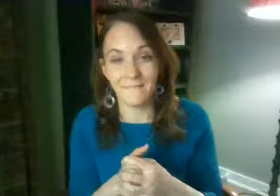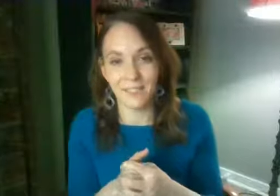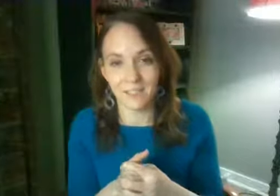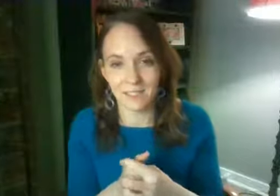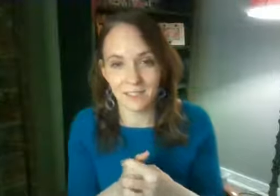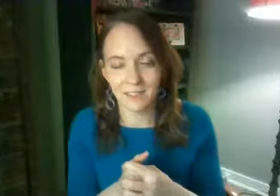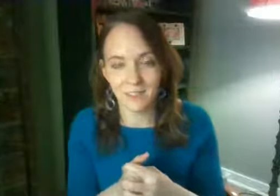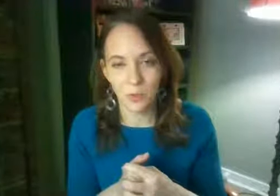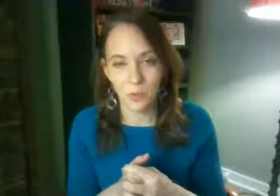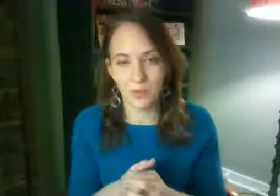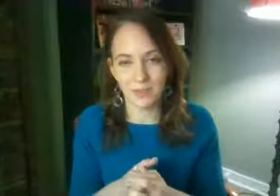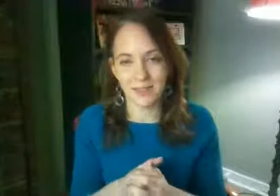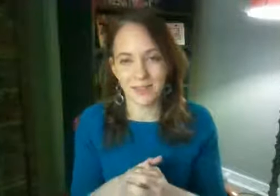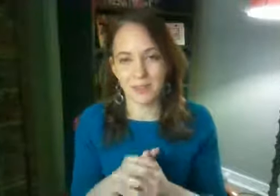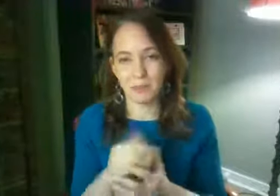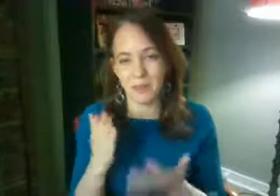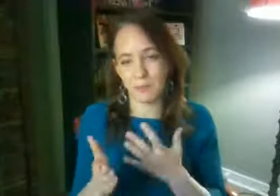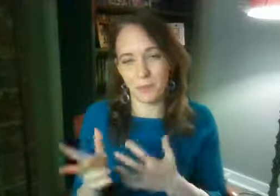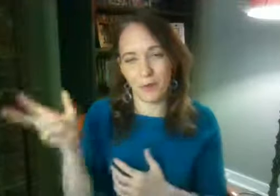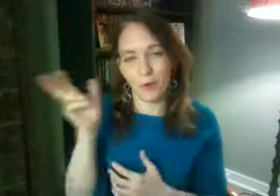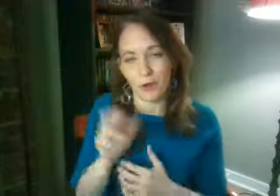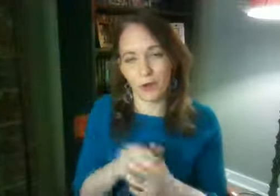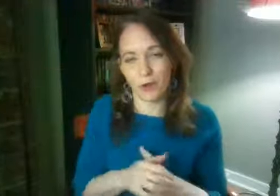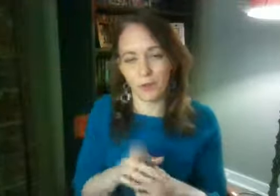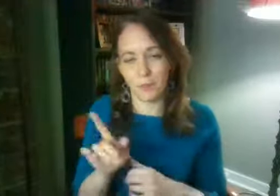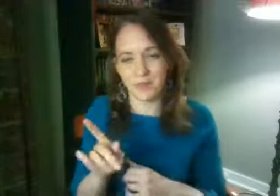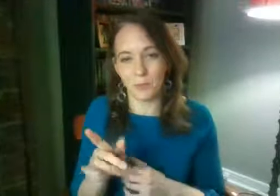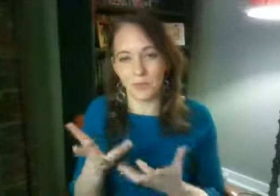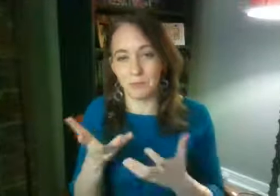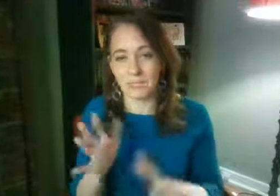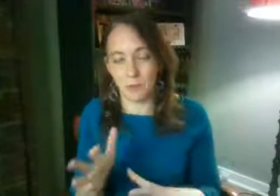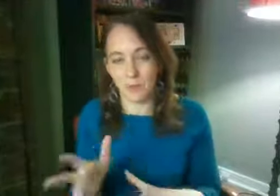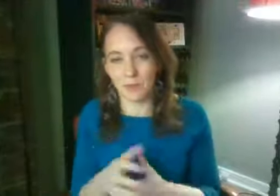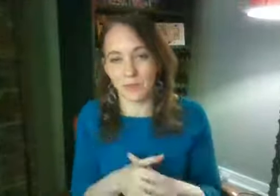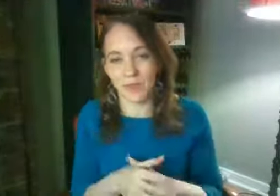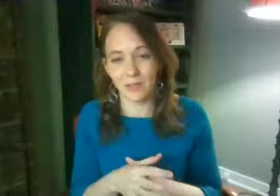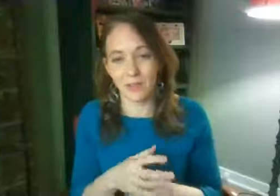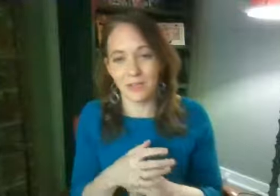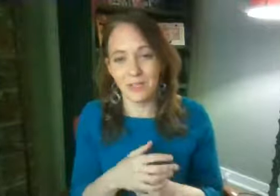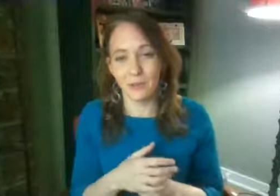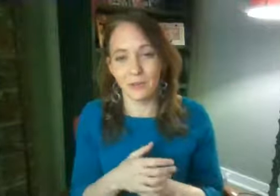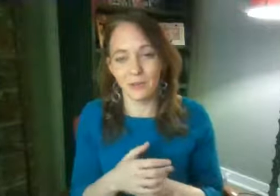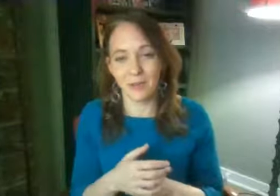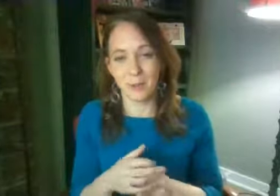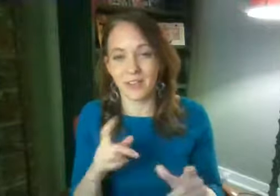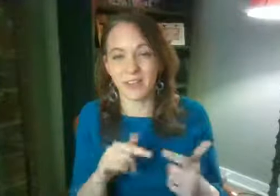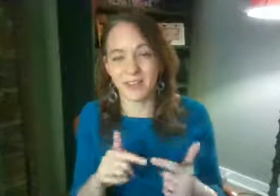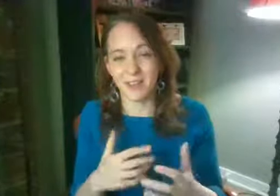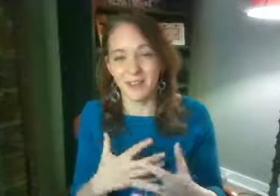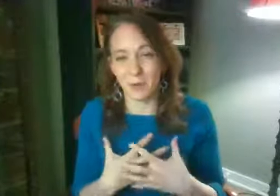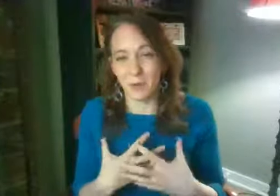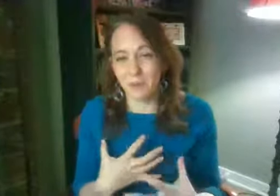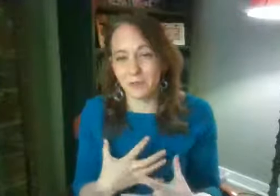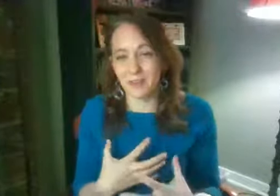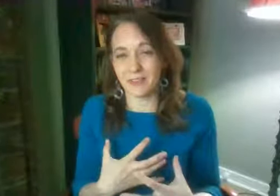that feeling when you realize that you may have been overheard by someone that you didn't want to overhear you, where you feel like, well, here's that horrible feeling